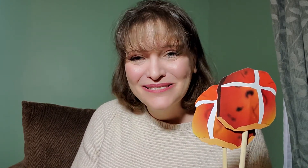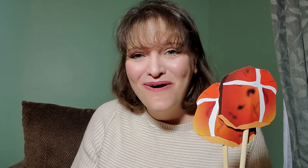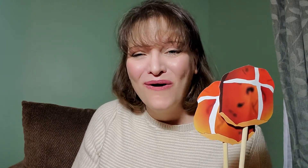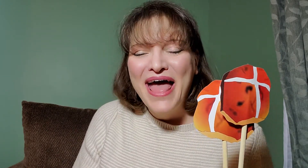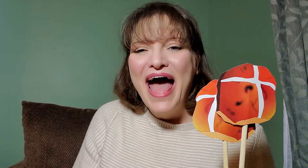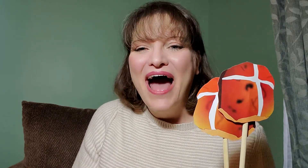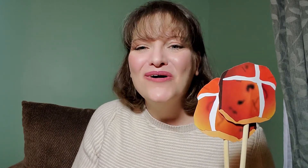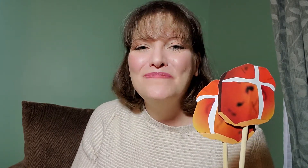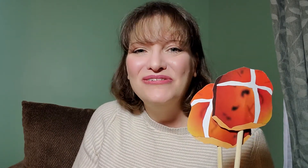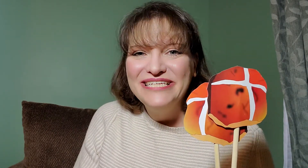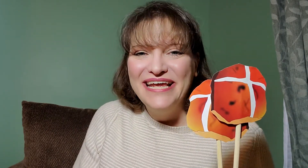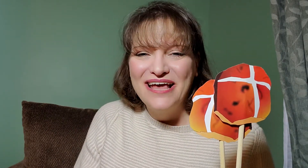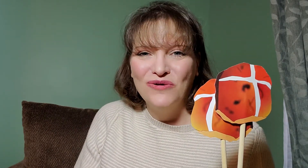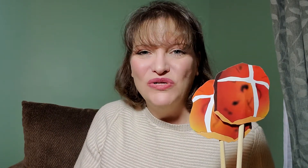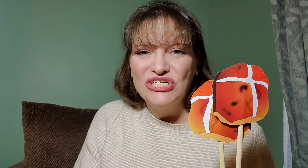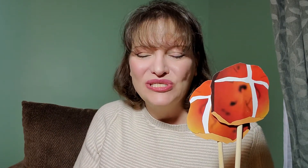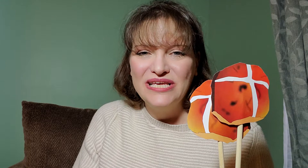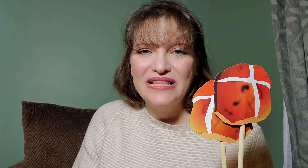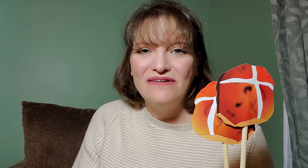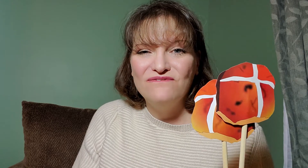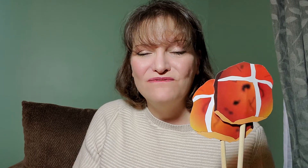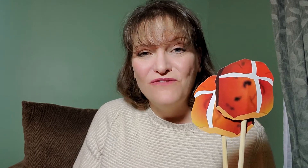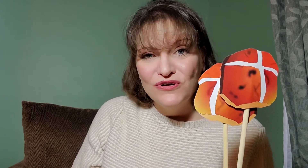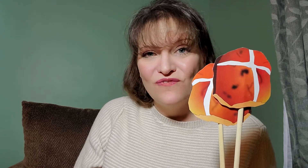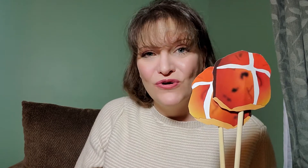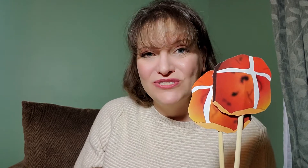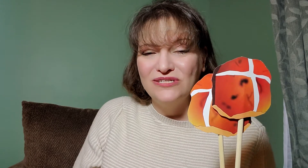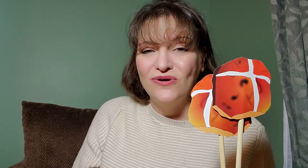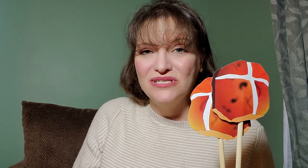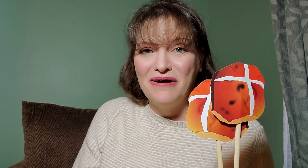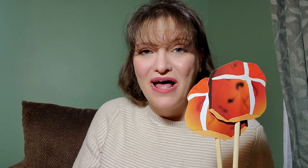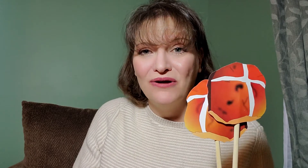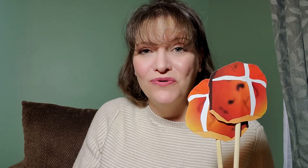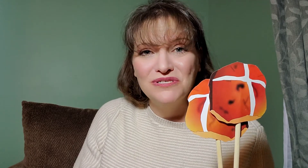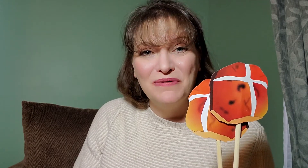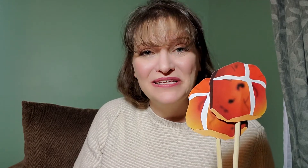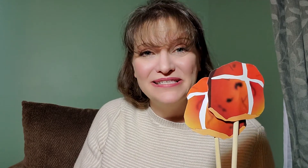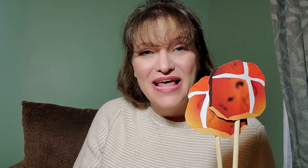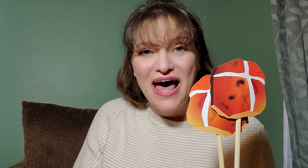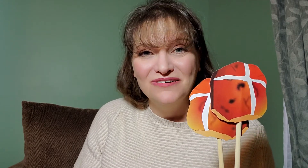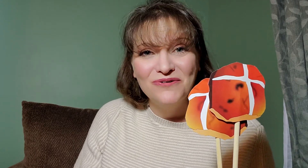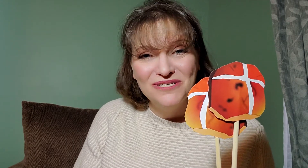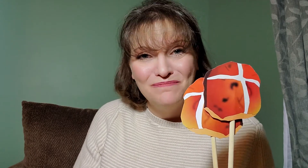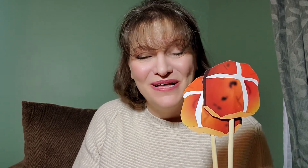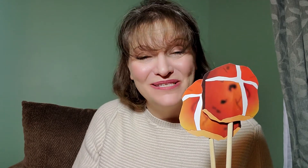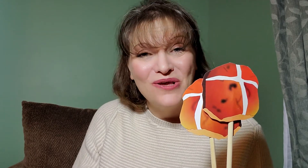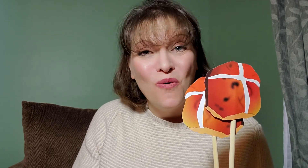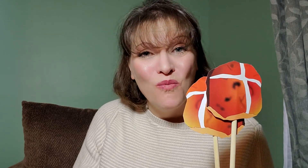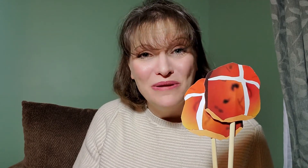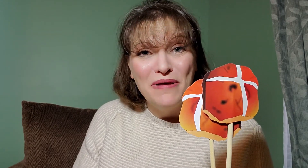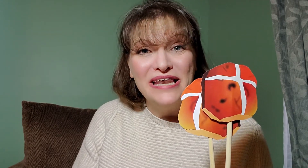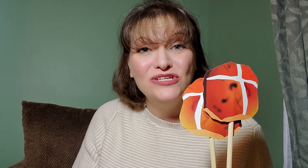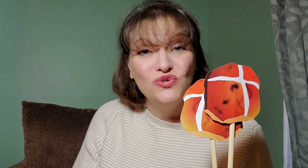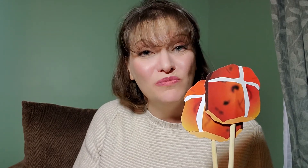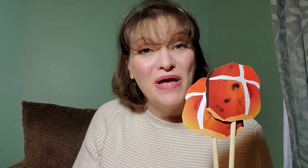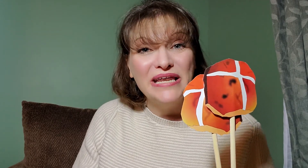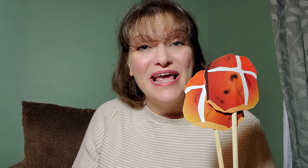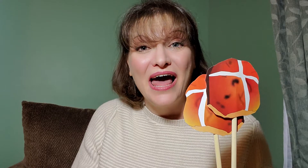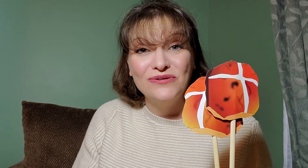song. How about together we just sing that first verse that talks about hot cross buns, one a penny, two a penny, hot